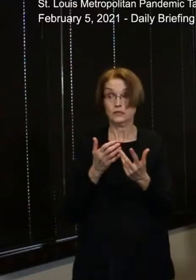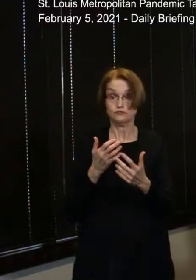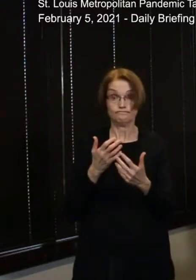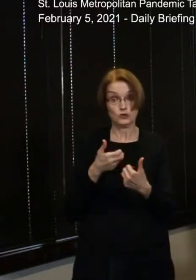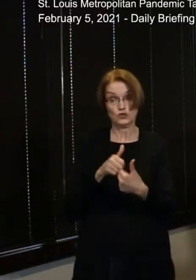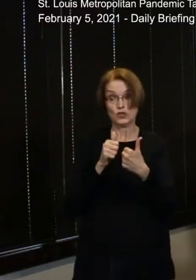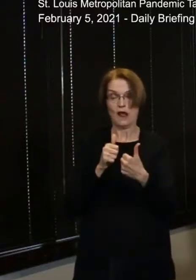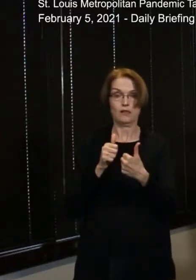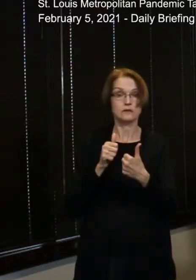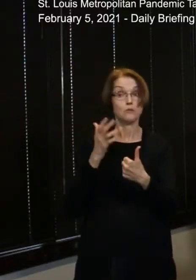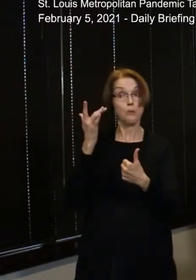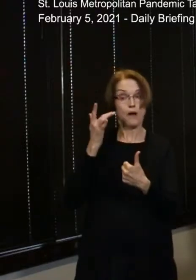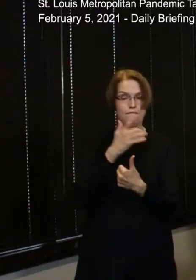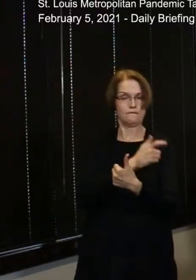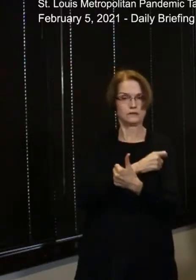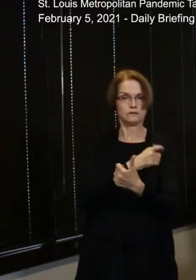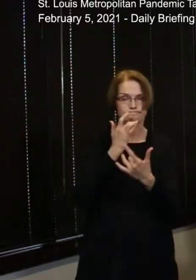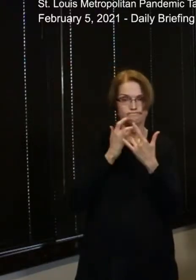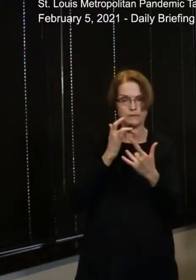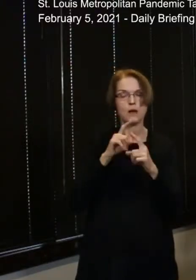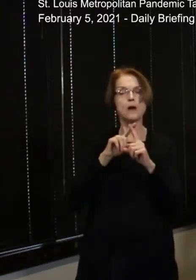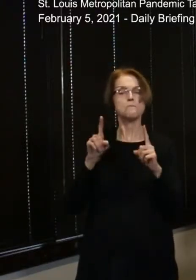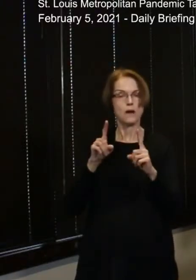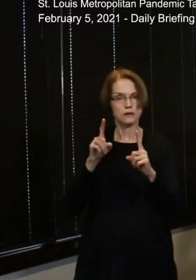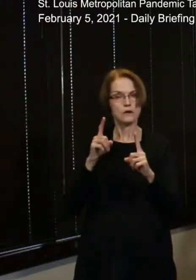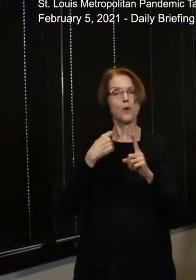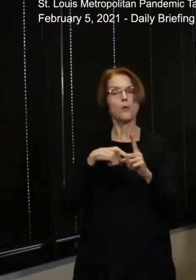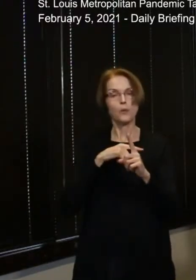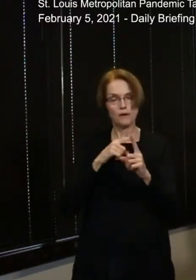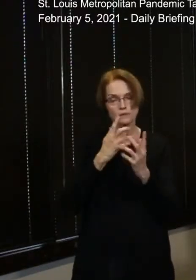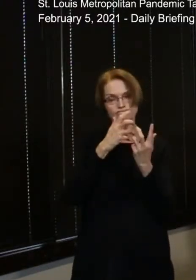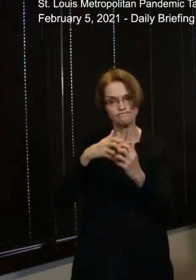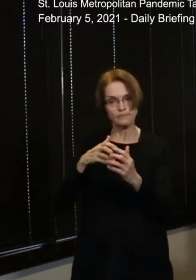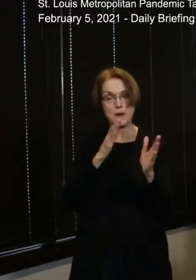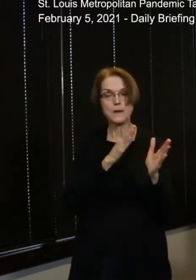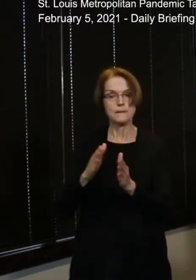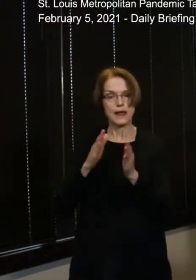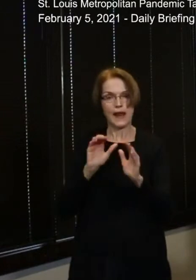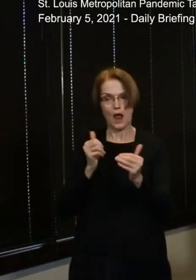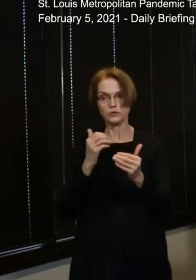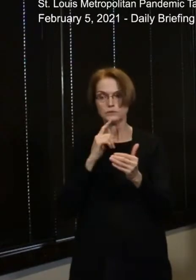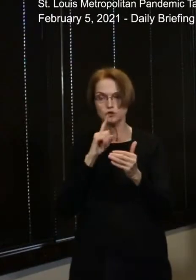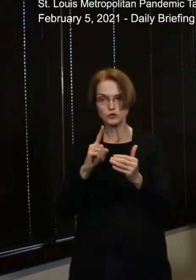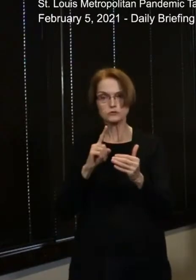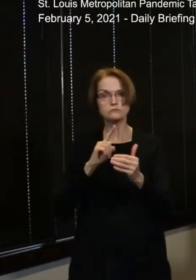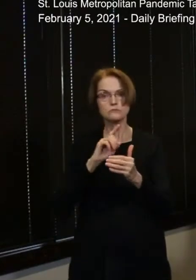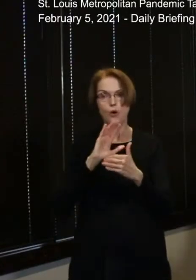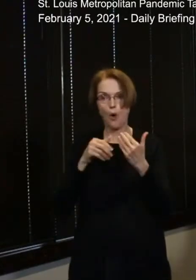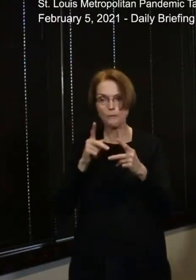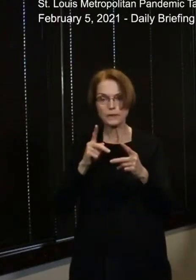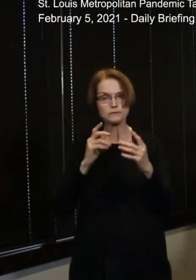we are coming up with a plan on how we can make sure that we address this because it is important to address.